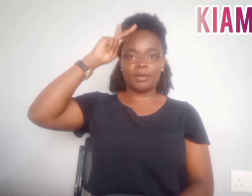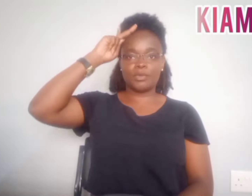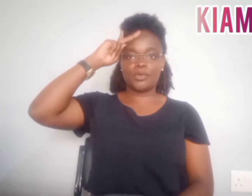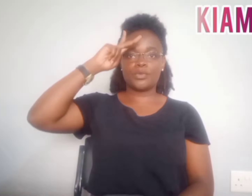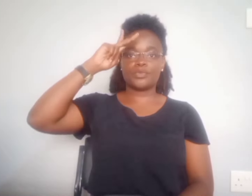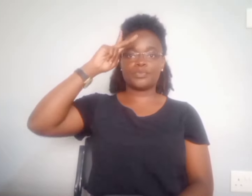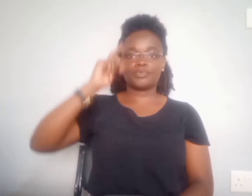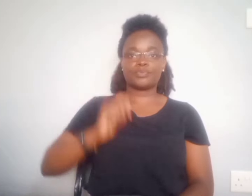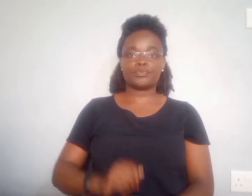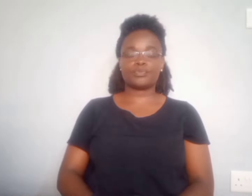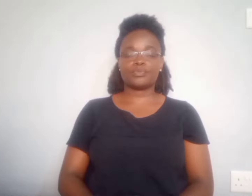Kiambu.